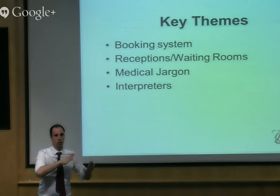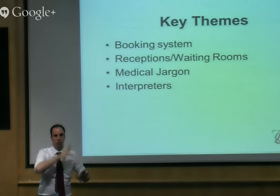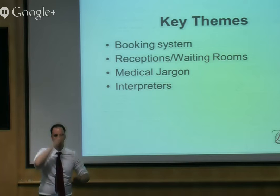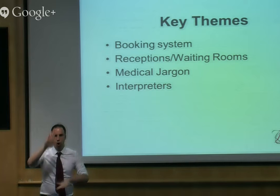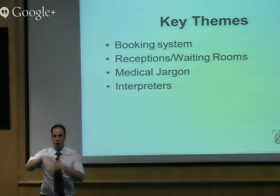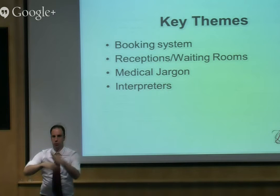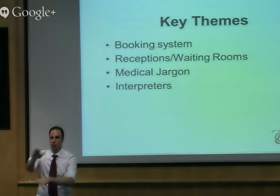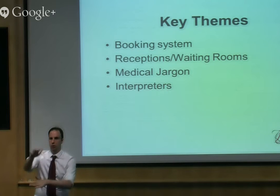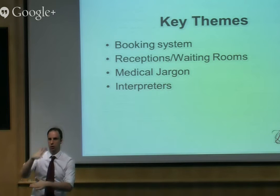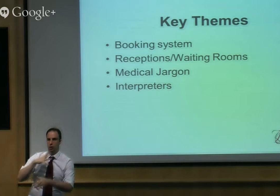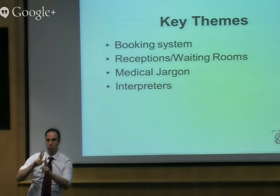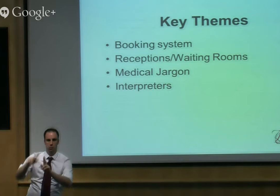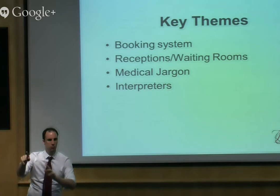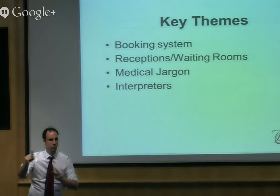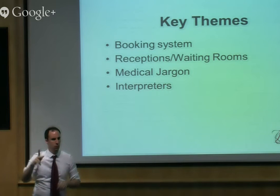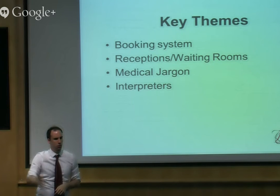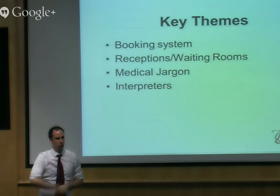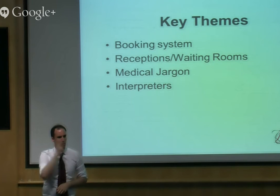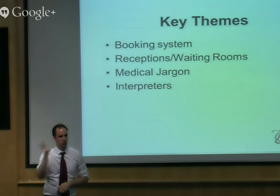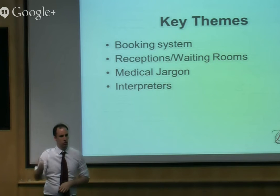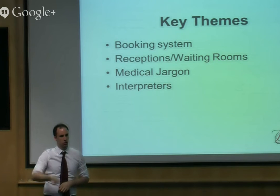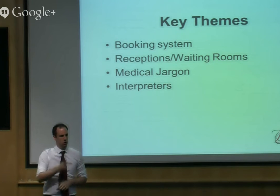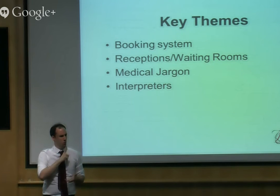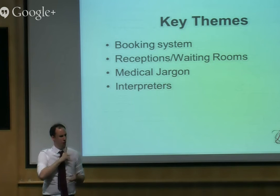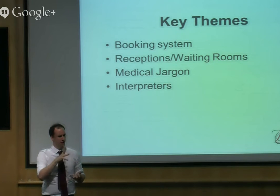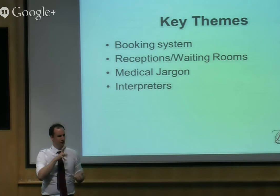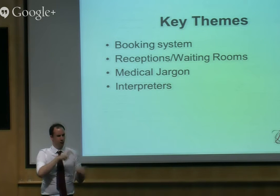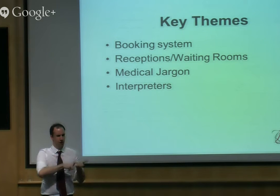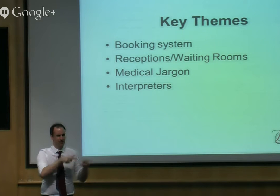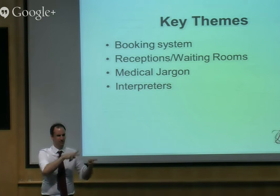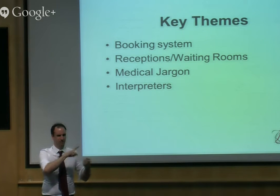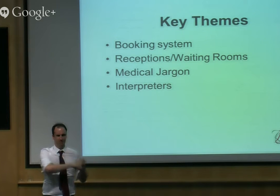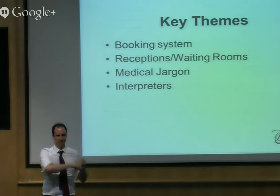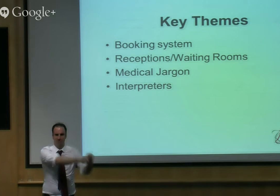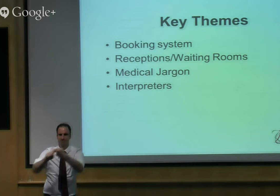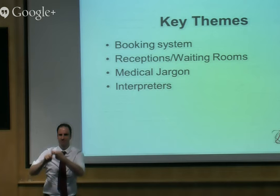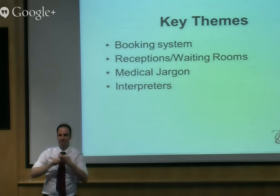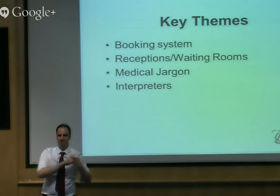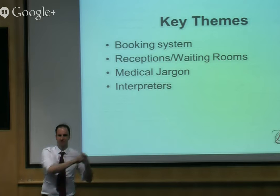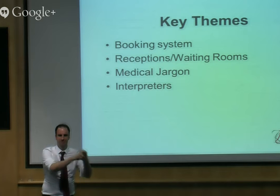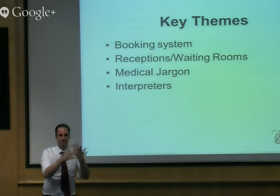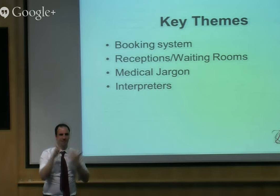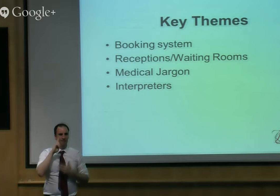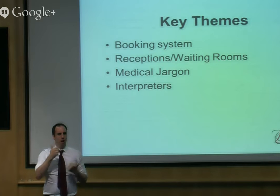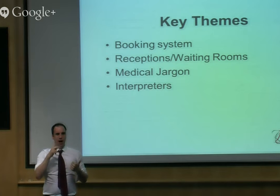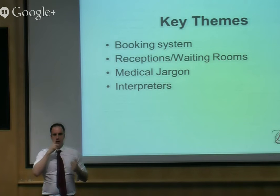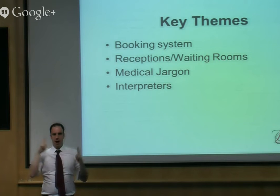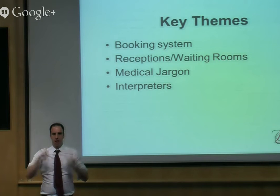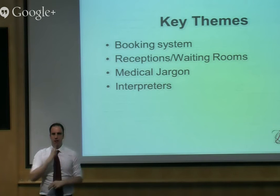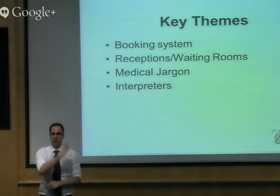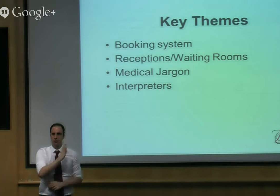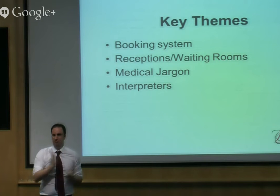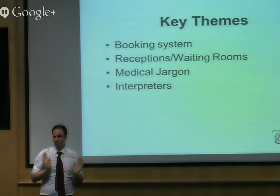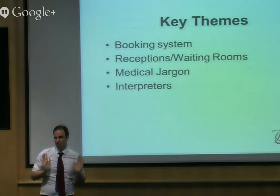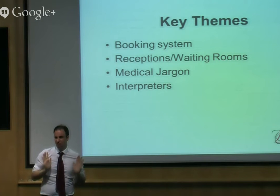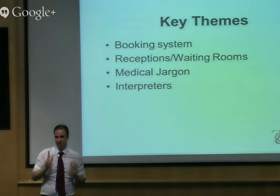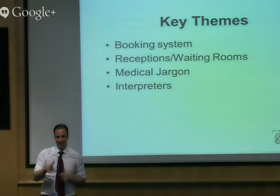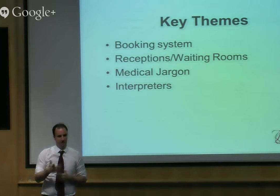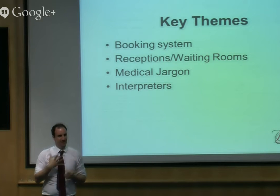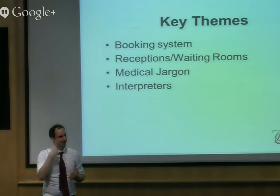through. They wouldn't know where to go. And this just happened consistently. Why is there not a registered system that doctors,